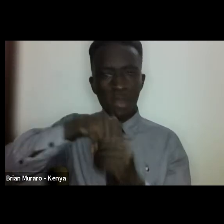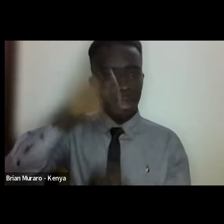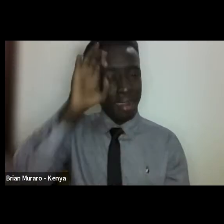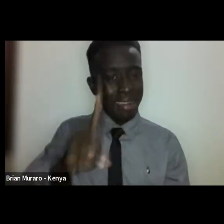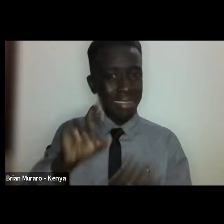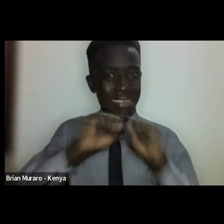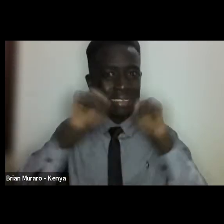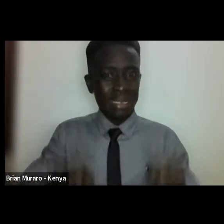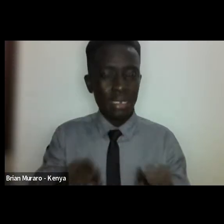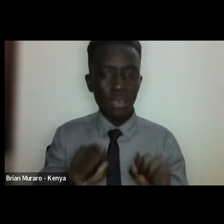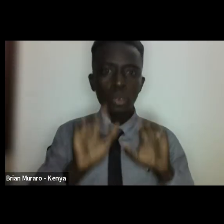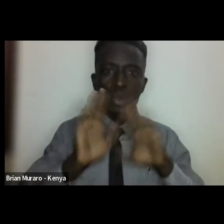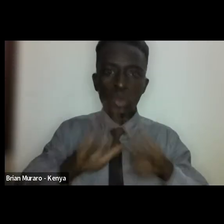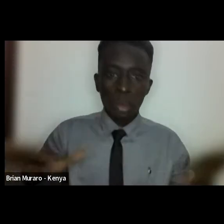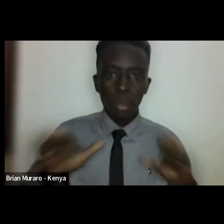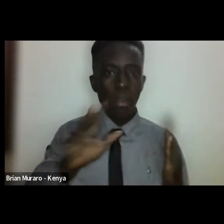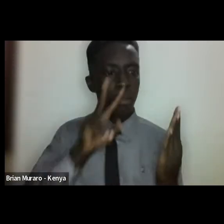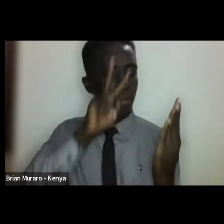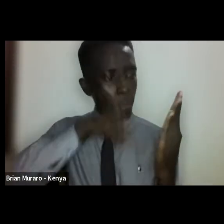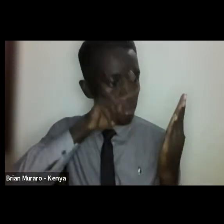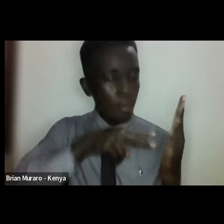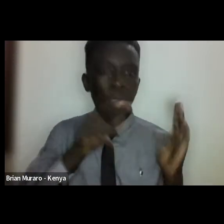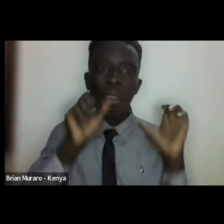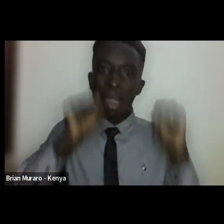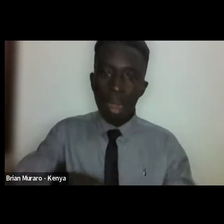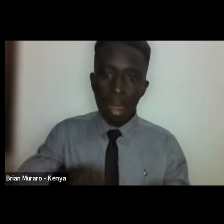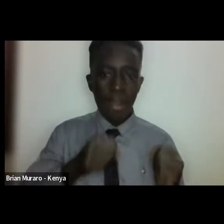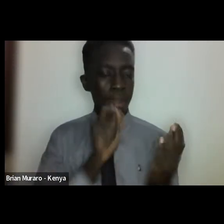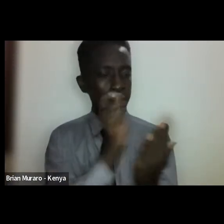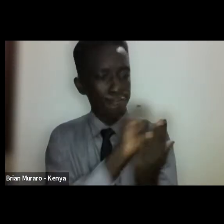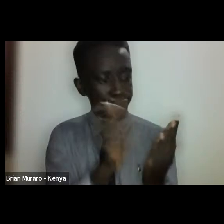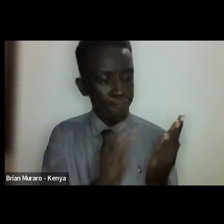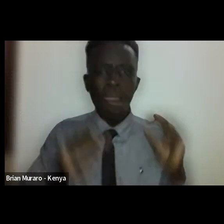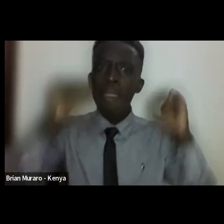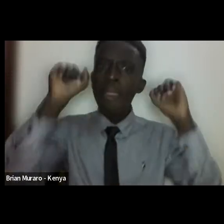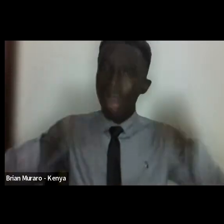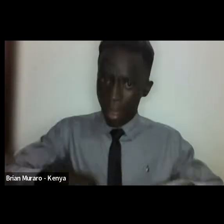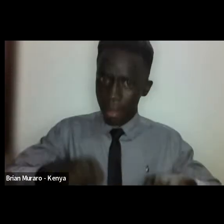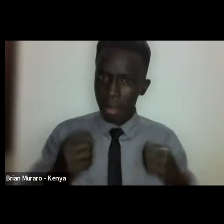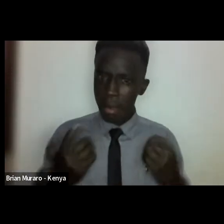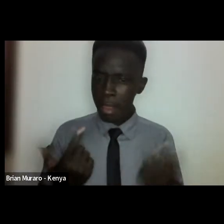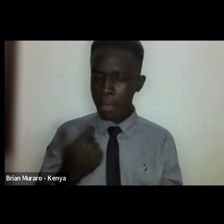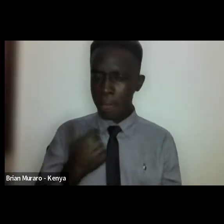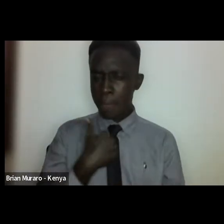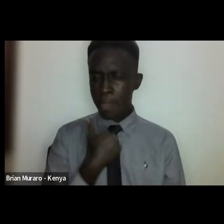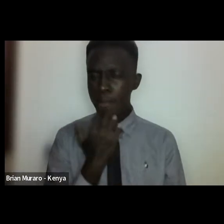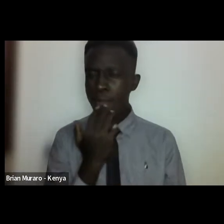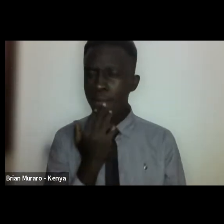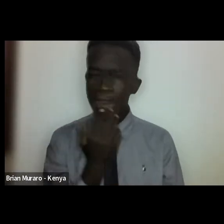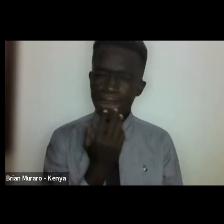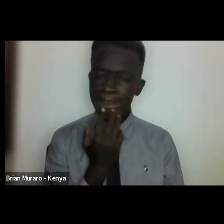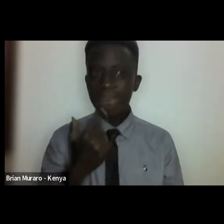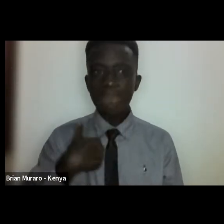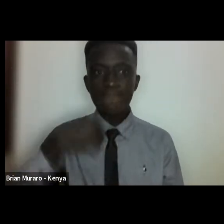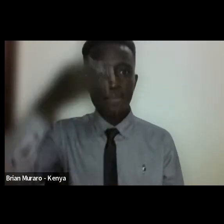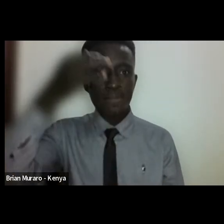write? So what I decided to do was try to produce an alternative